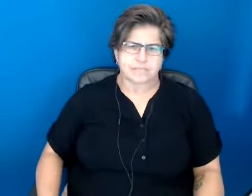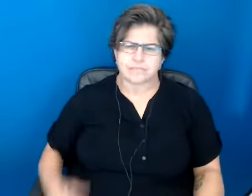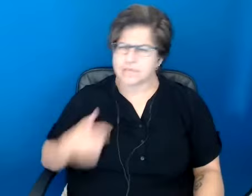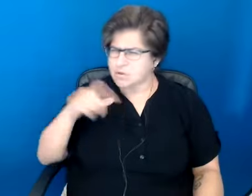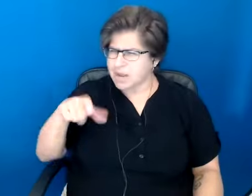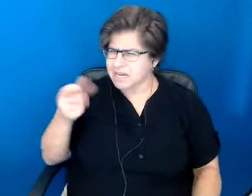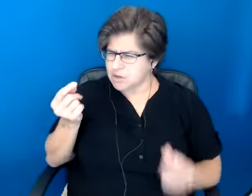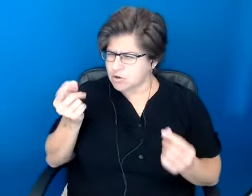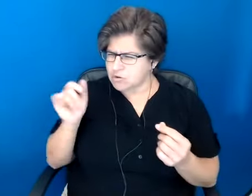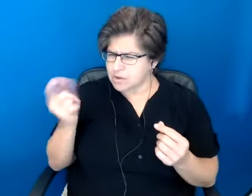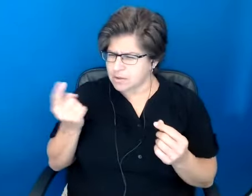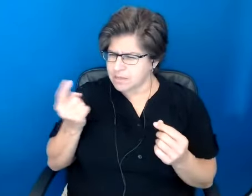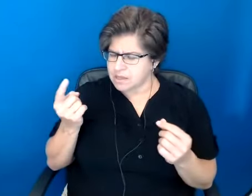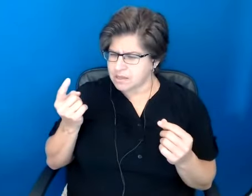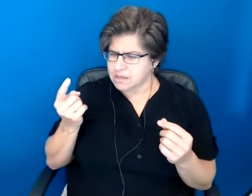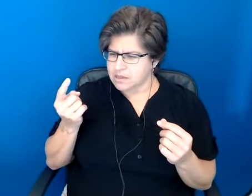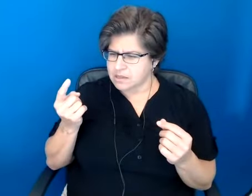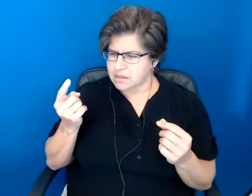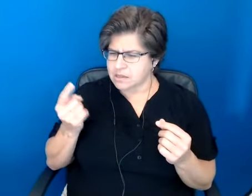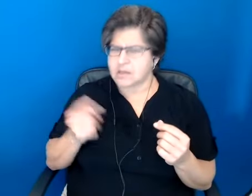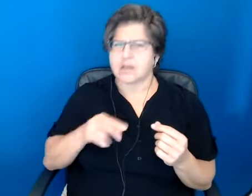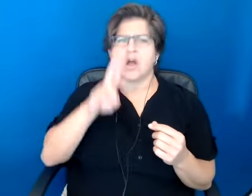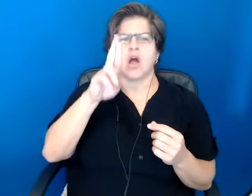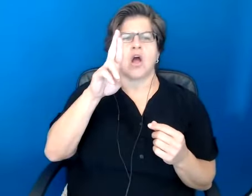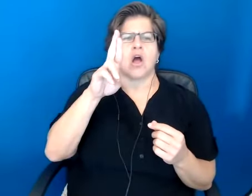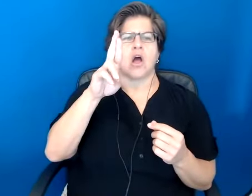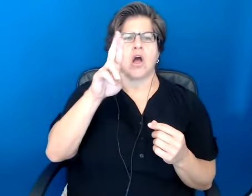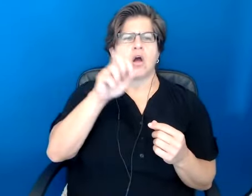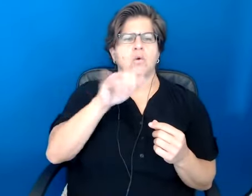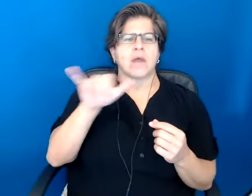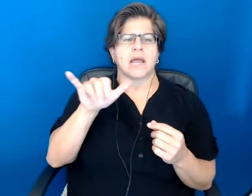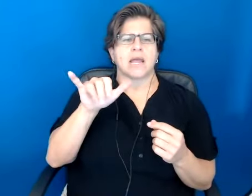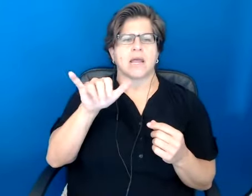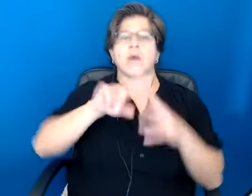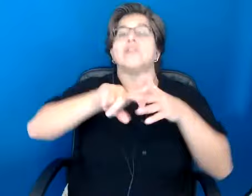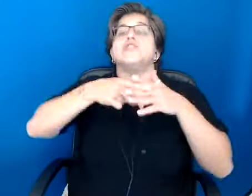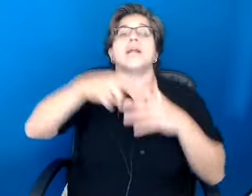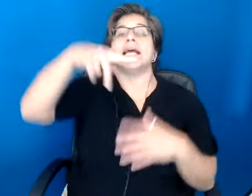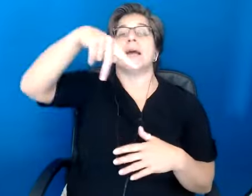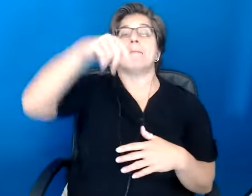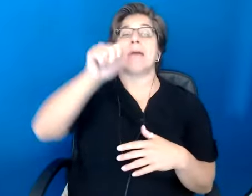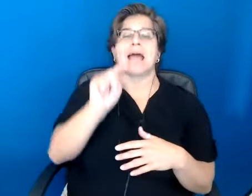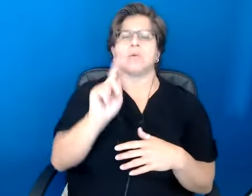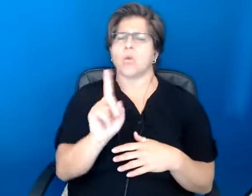wisdom to know the difference. Thank you, Yvonne. Thank you. Oh, do I need to do something